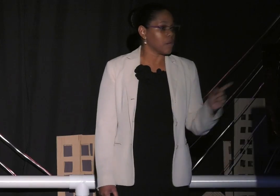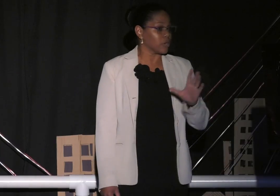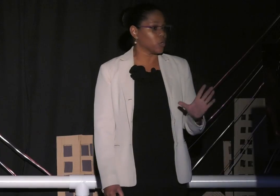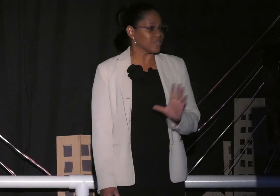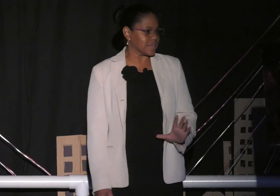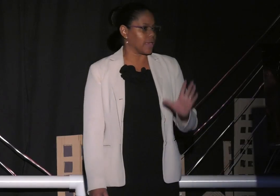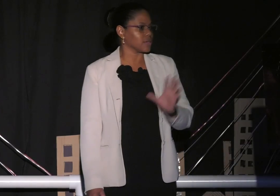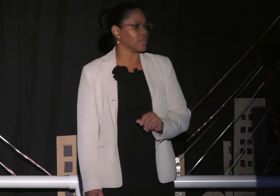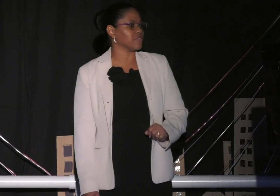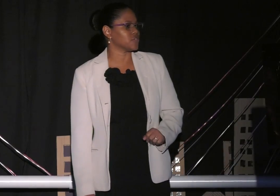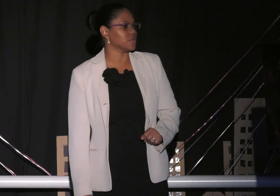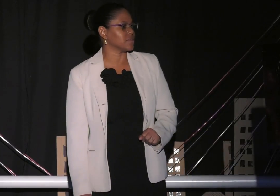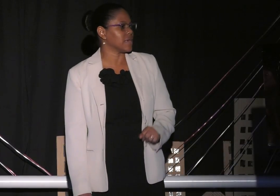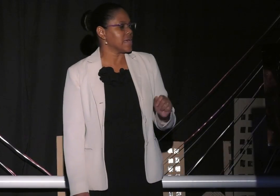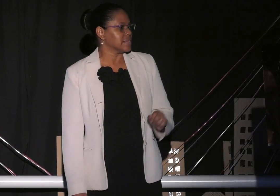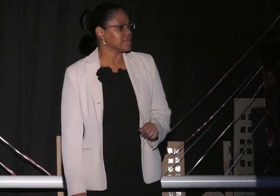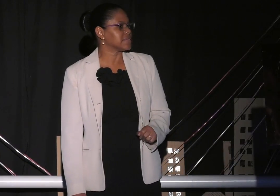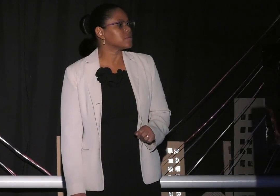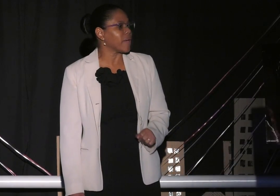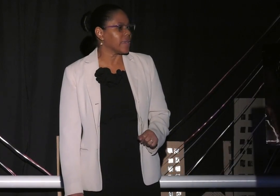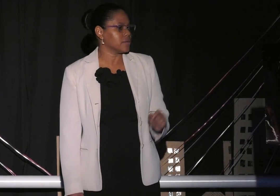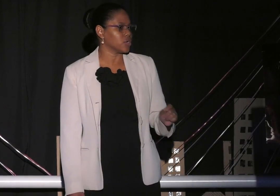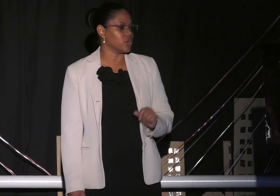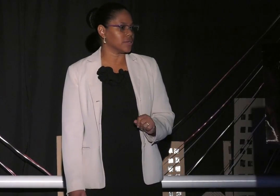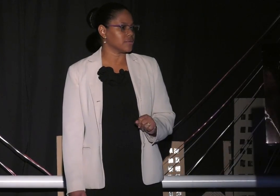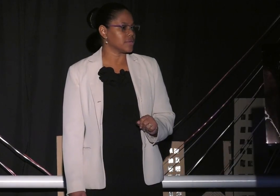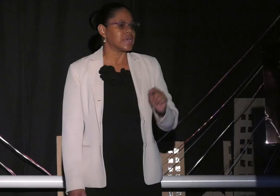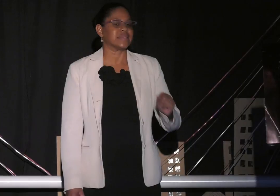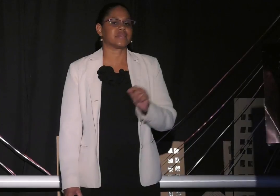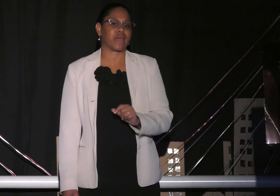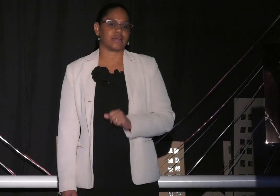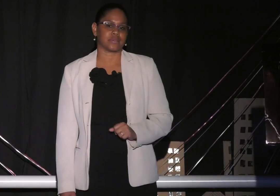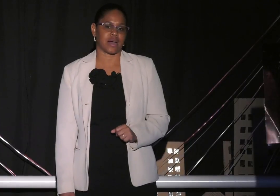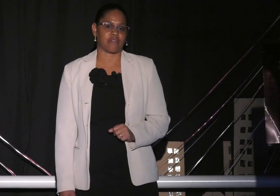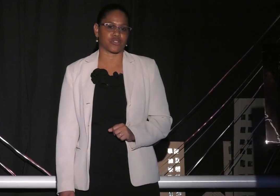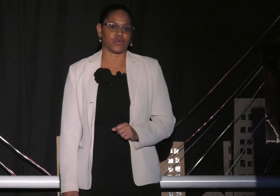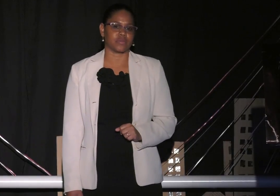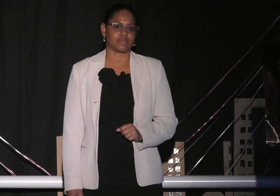but don't say good afternoon. Spell good and spell afternoon.